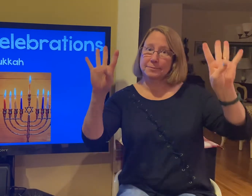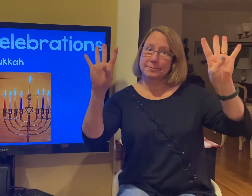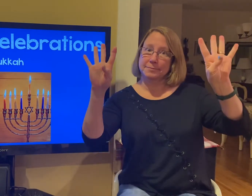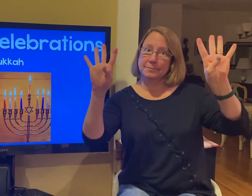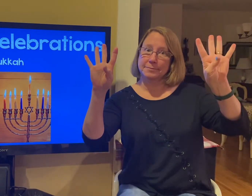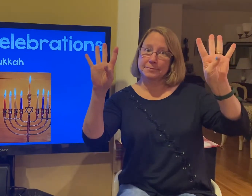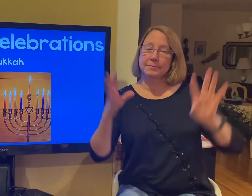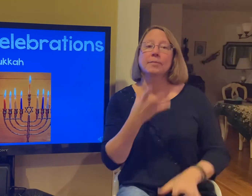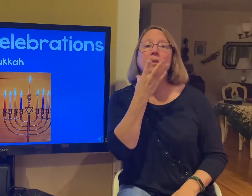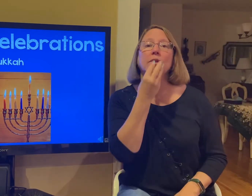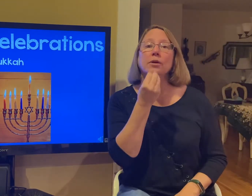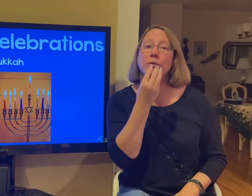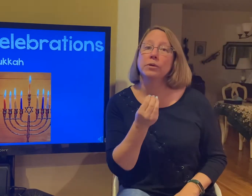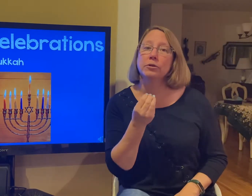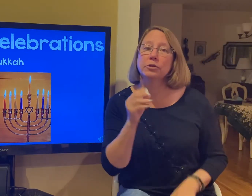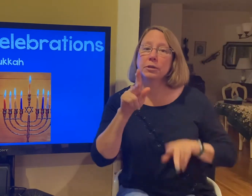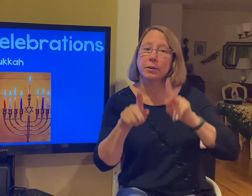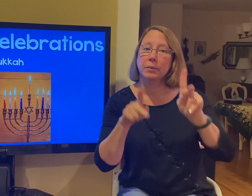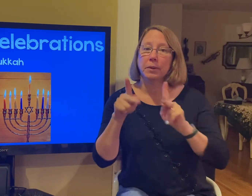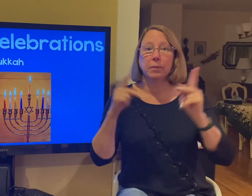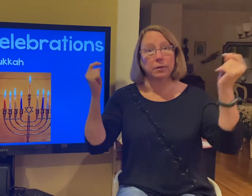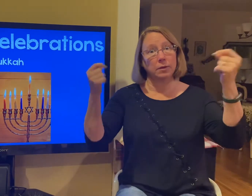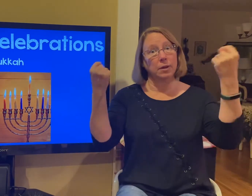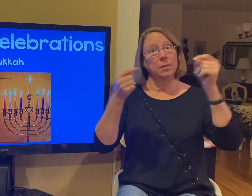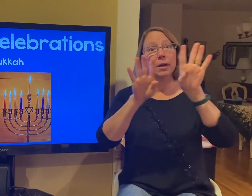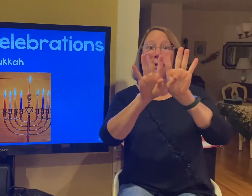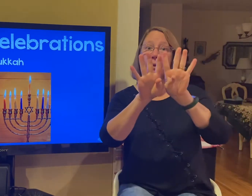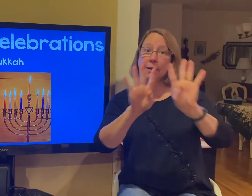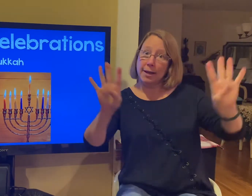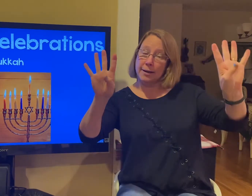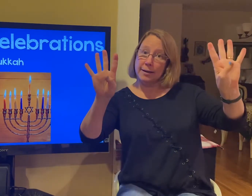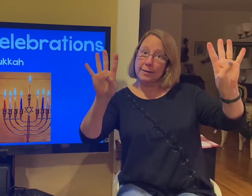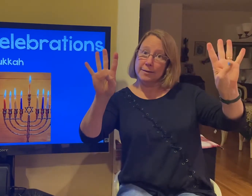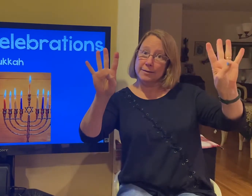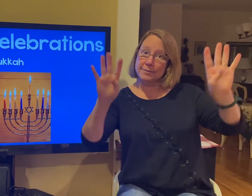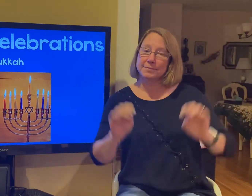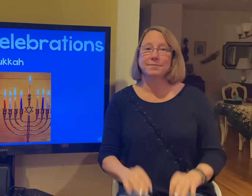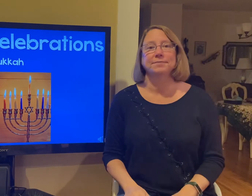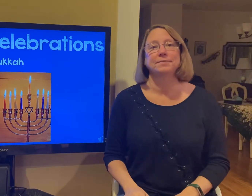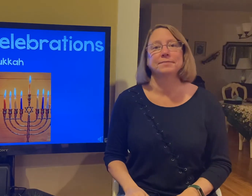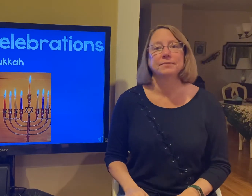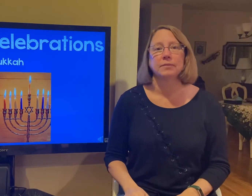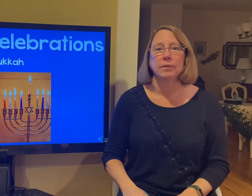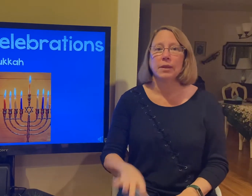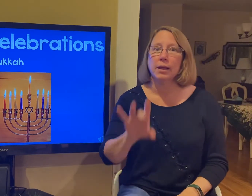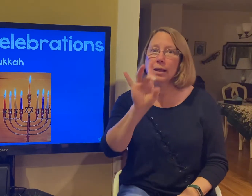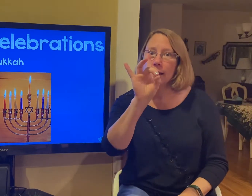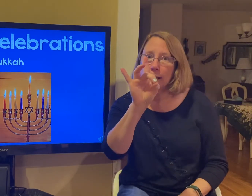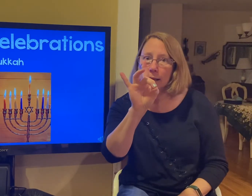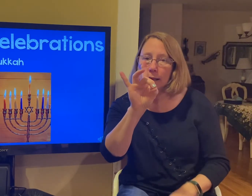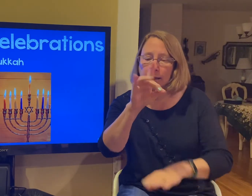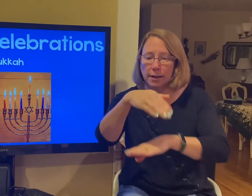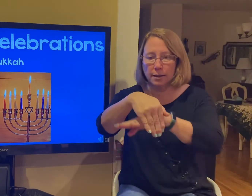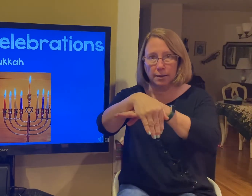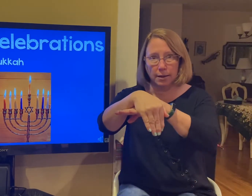Jewish people celebrate Hanukkah. For 8 nights, Hanukkah is celebrated